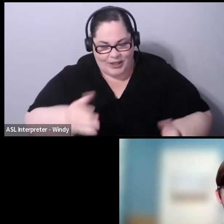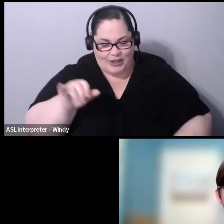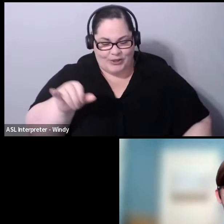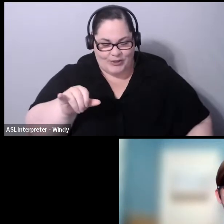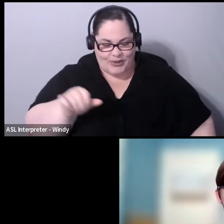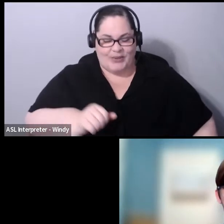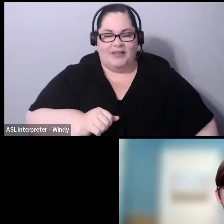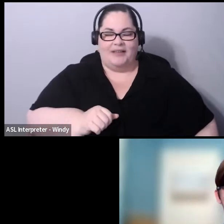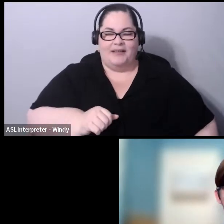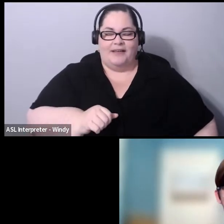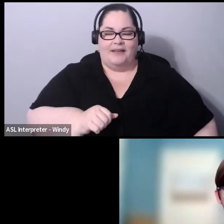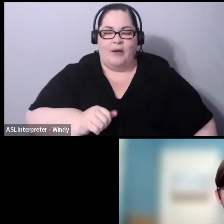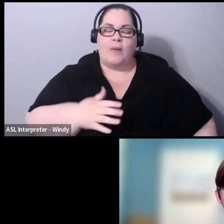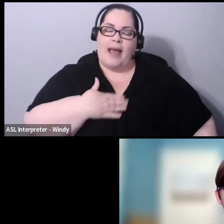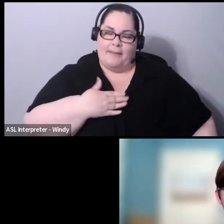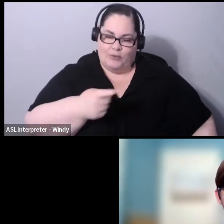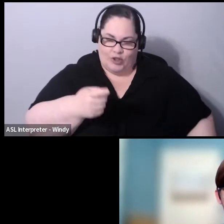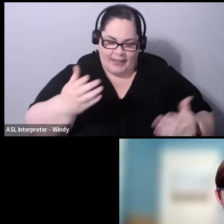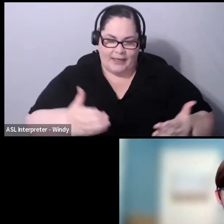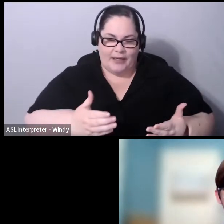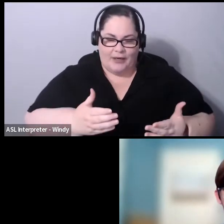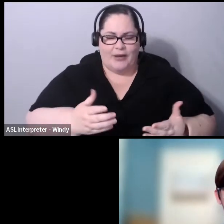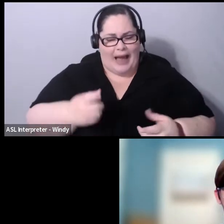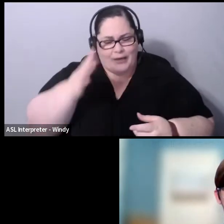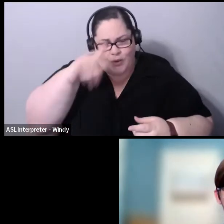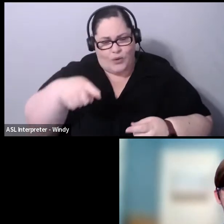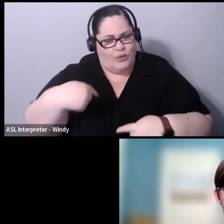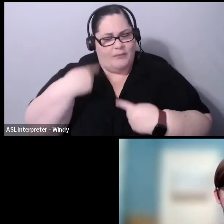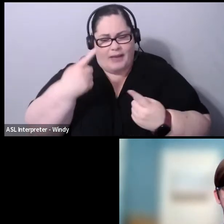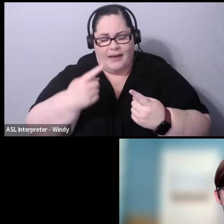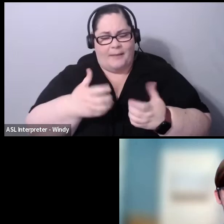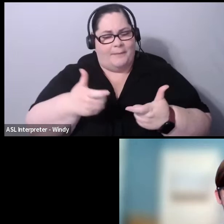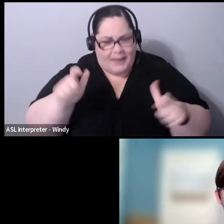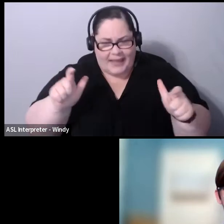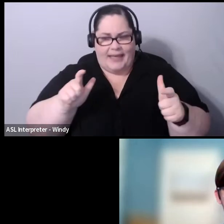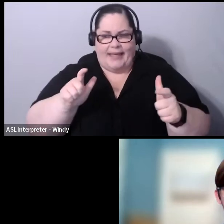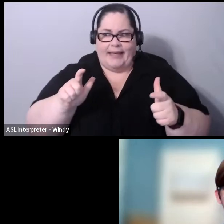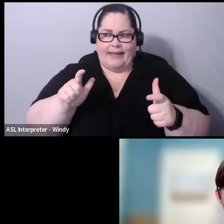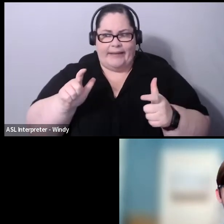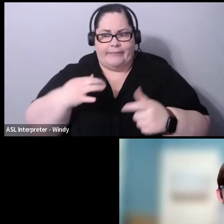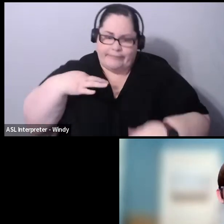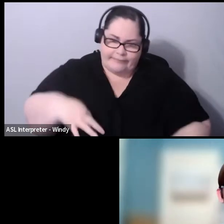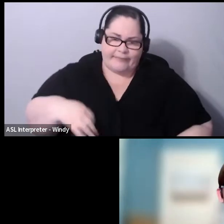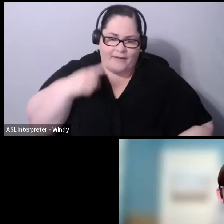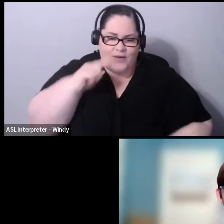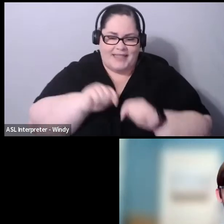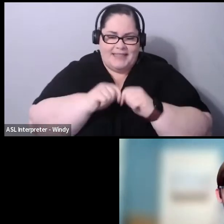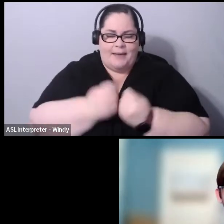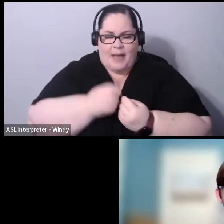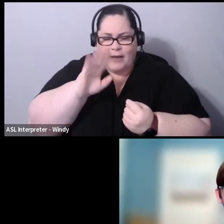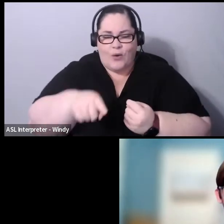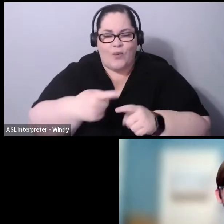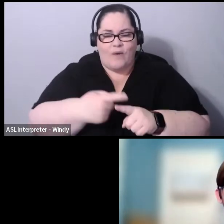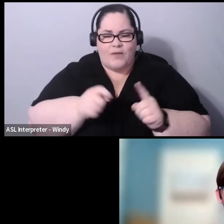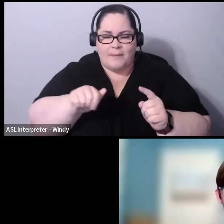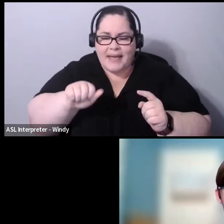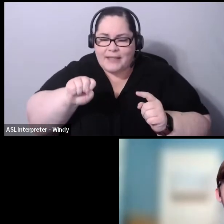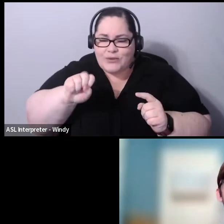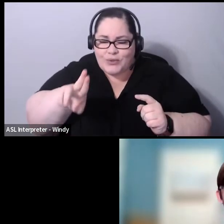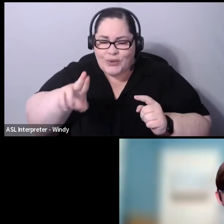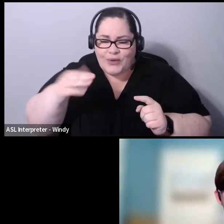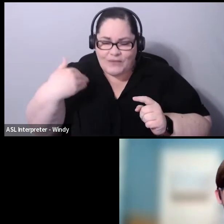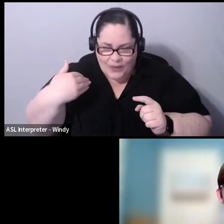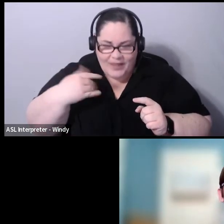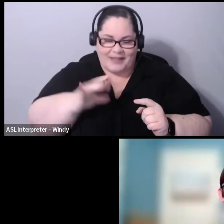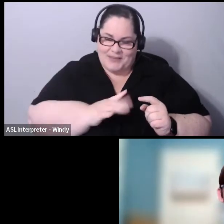that you're here, and I know you've already been such a huge asset to the team, and I know you come from way of ASU, which is